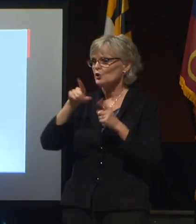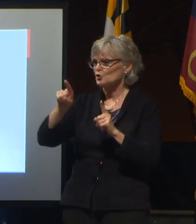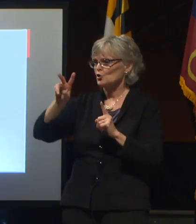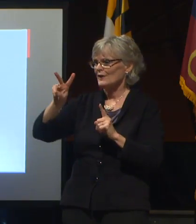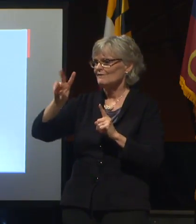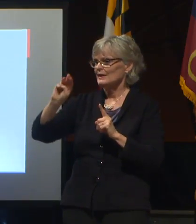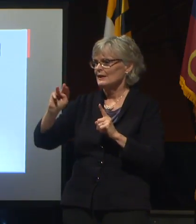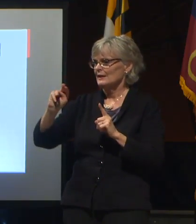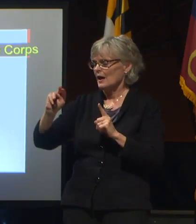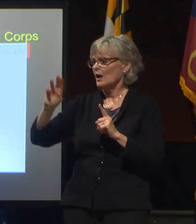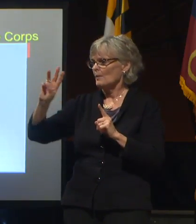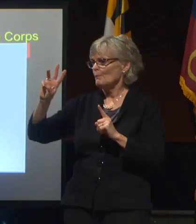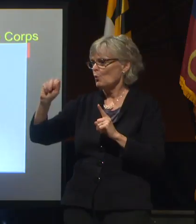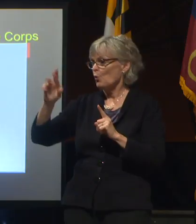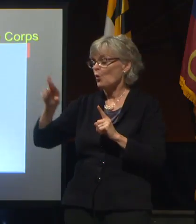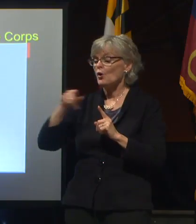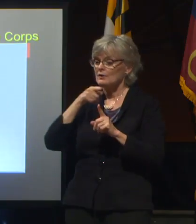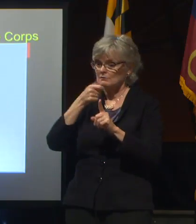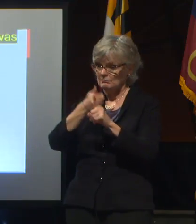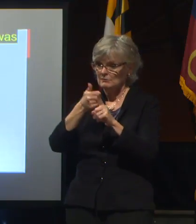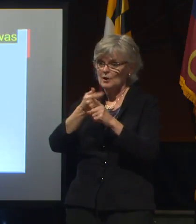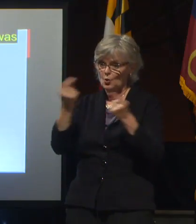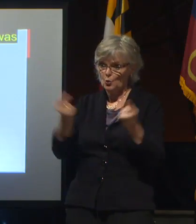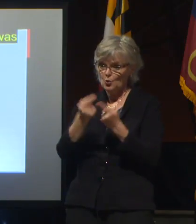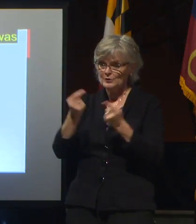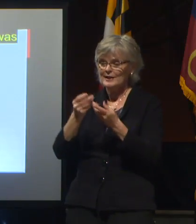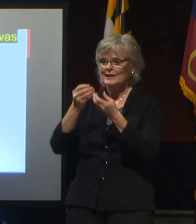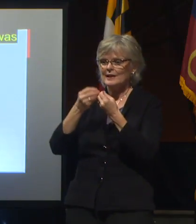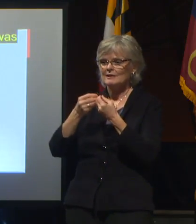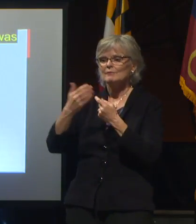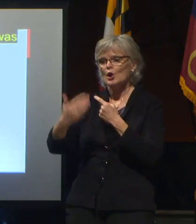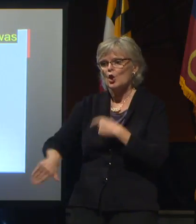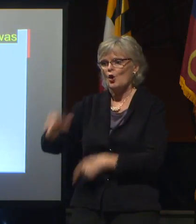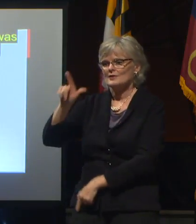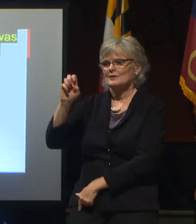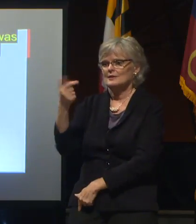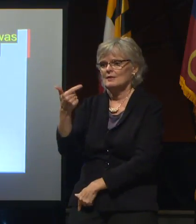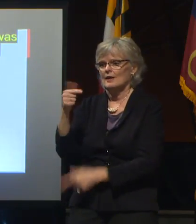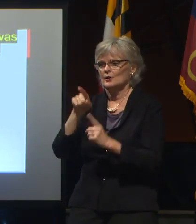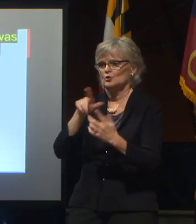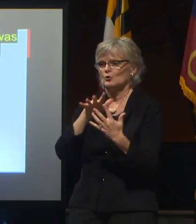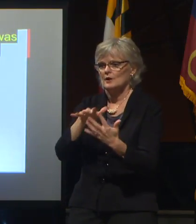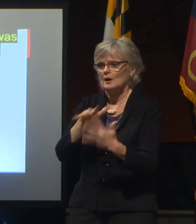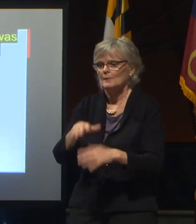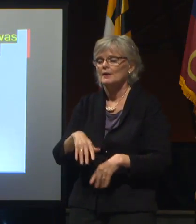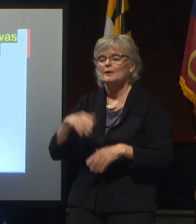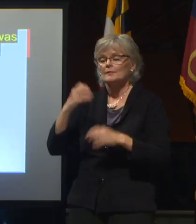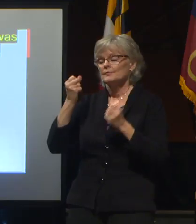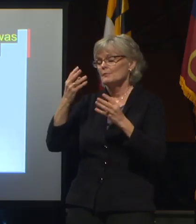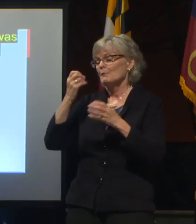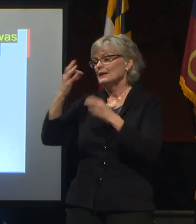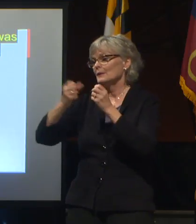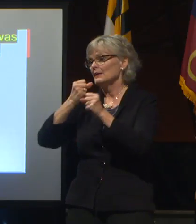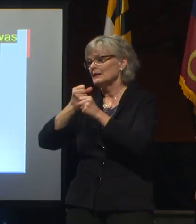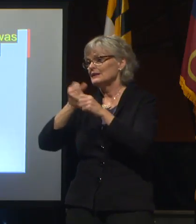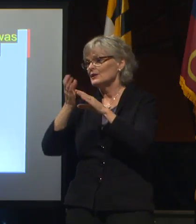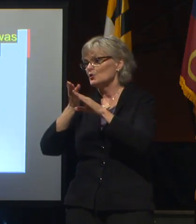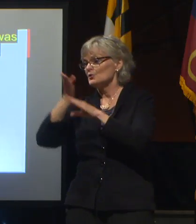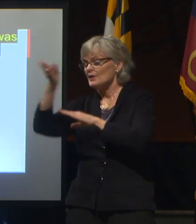Vietnam War, where he was wounded and lost his leg in combat. Even decades after he hung